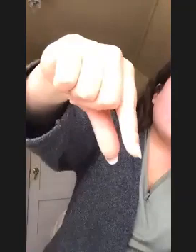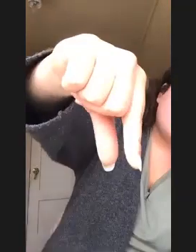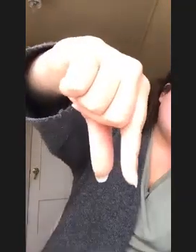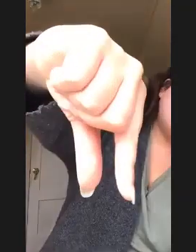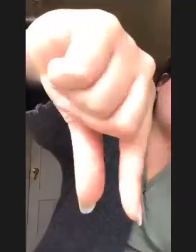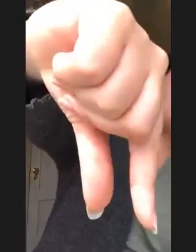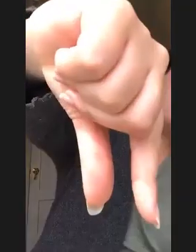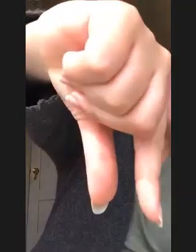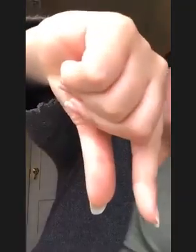U,